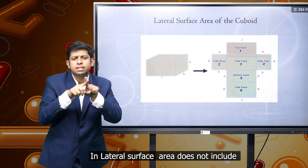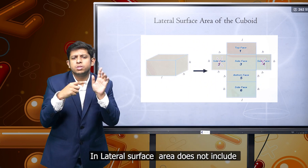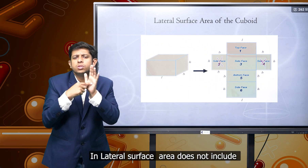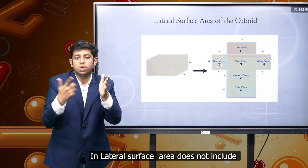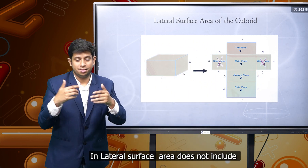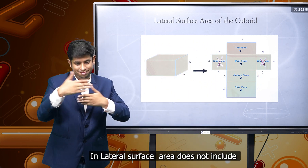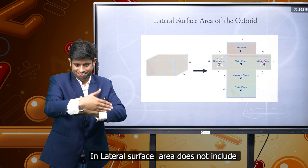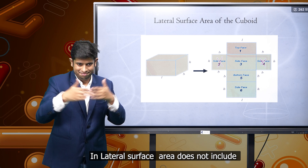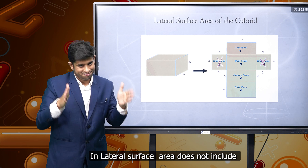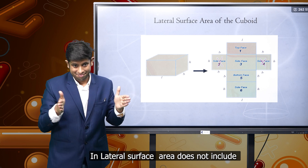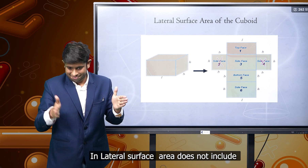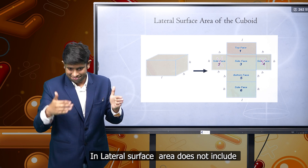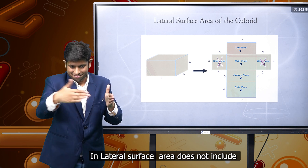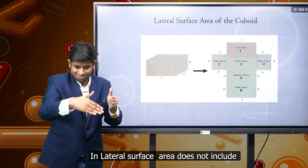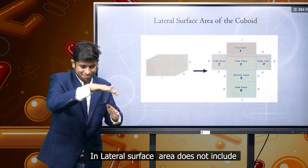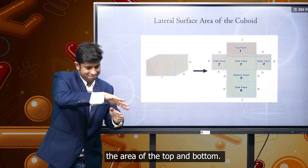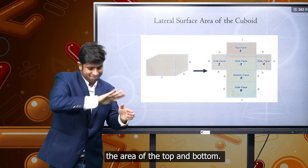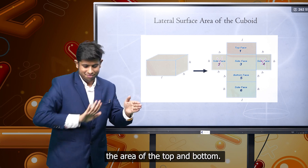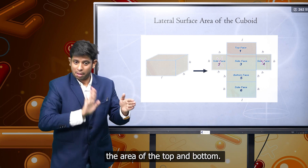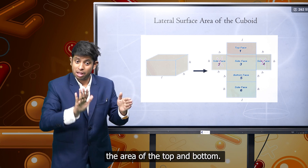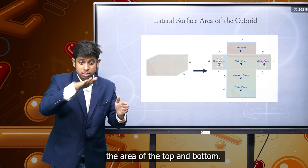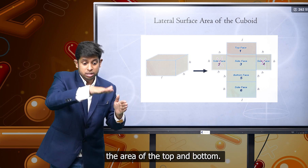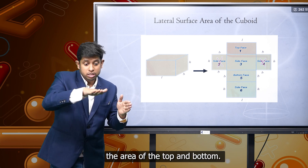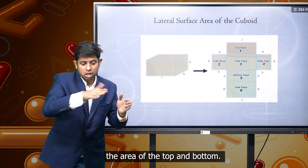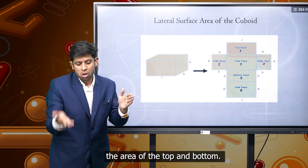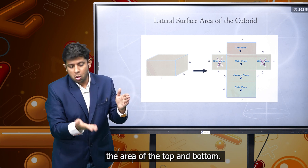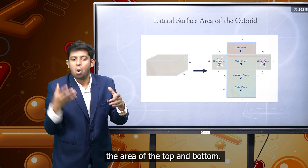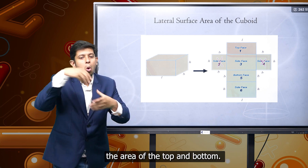In lateral surface area does not include the area of top and bottom.